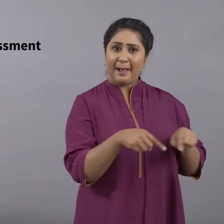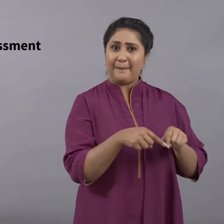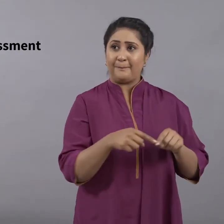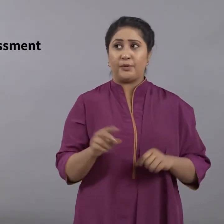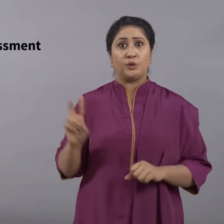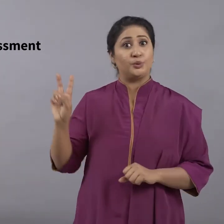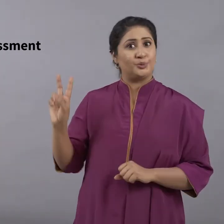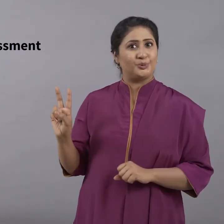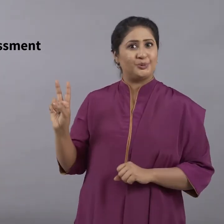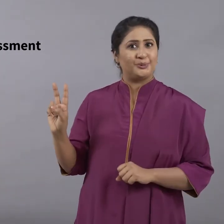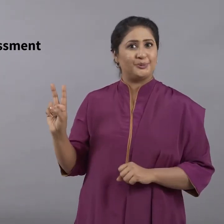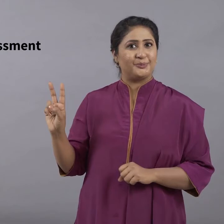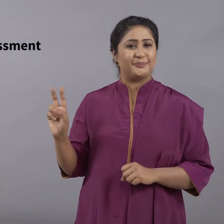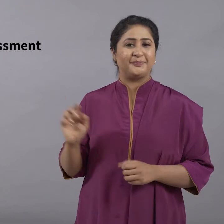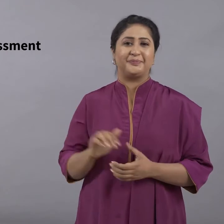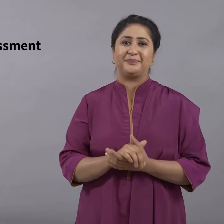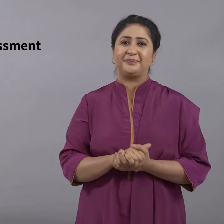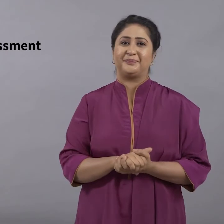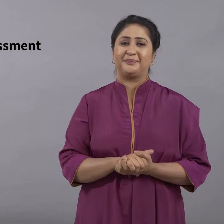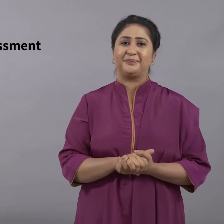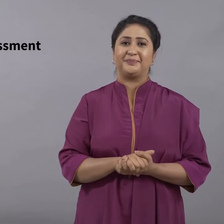Words Sample 2.